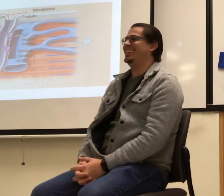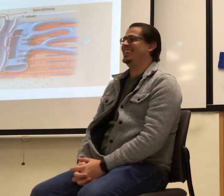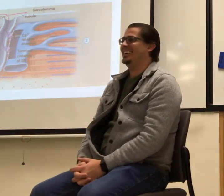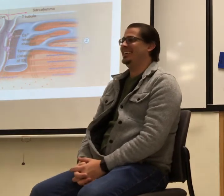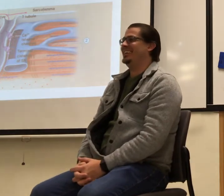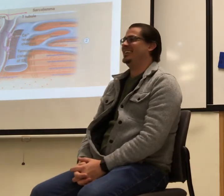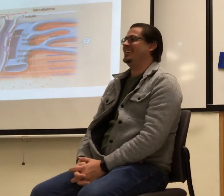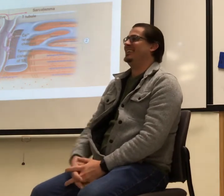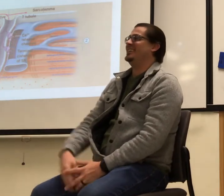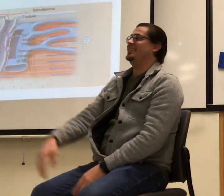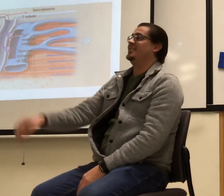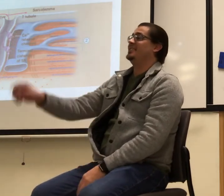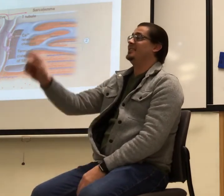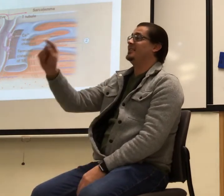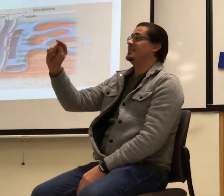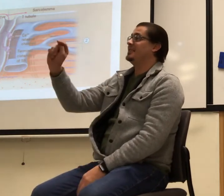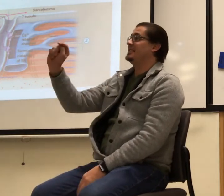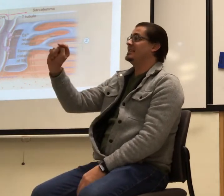the book. T-tubule